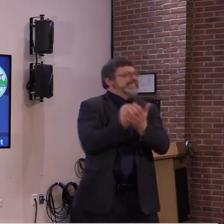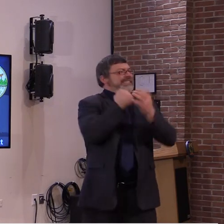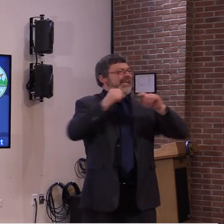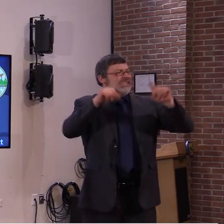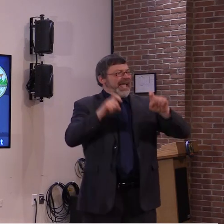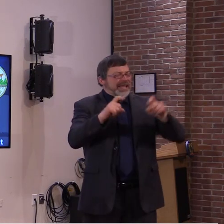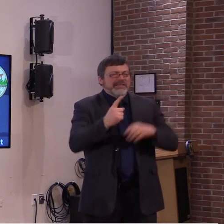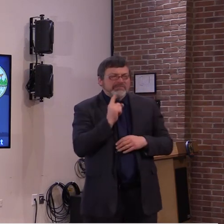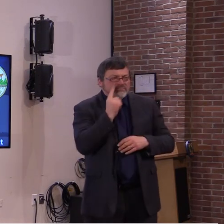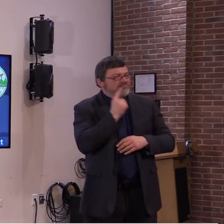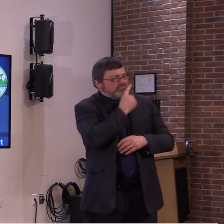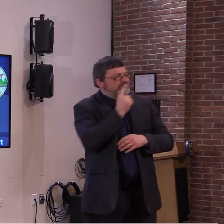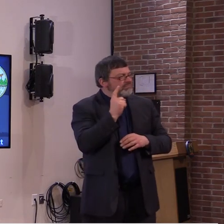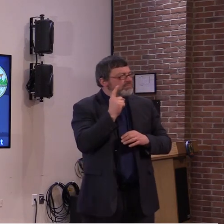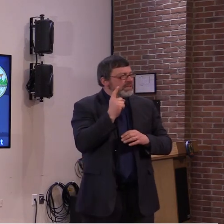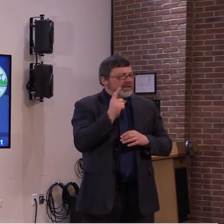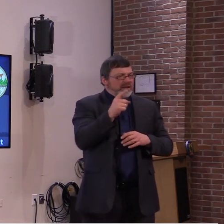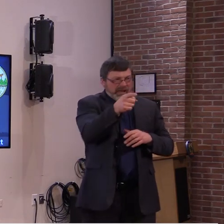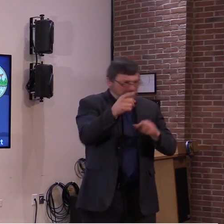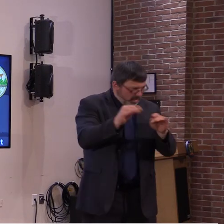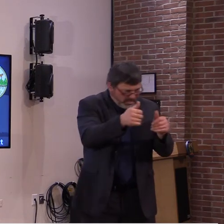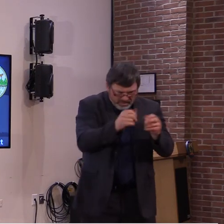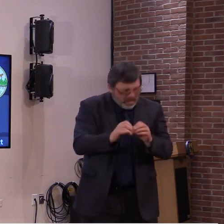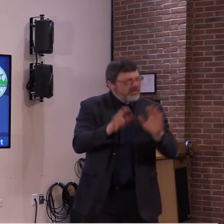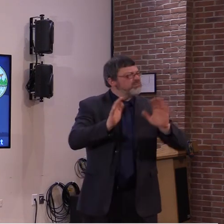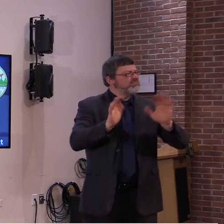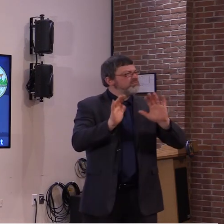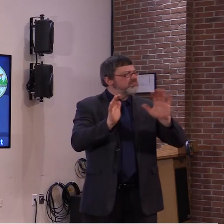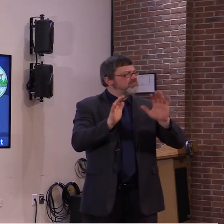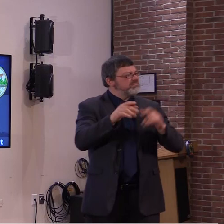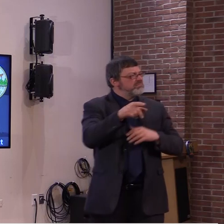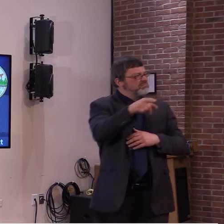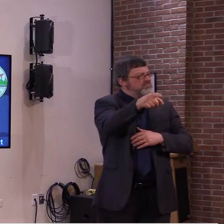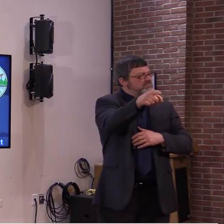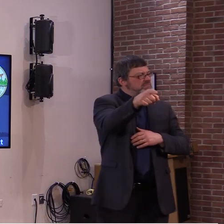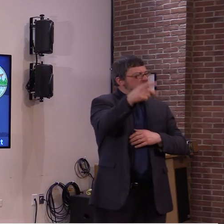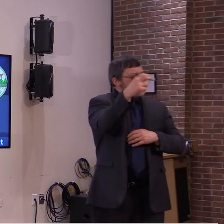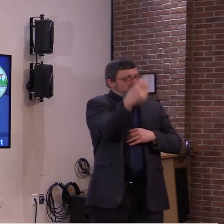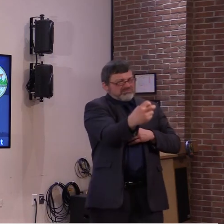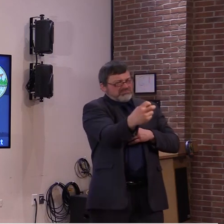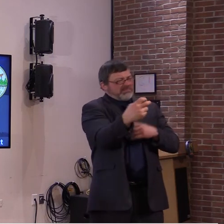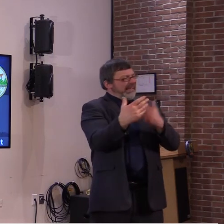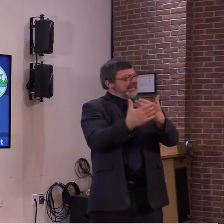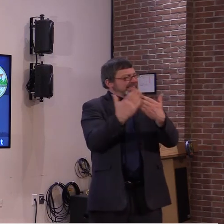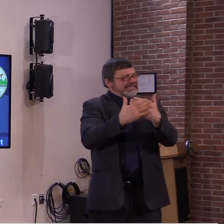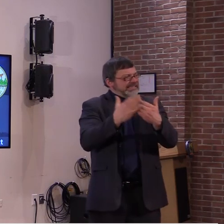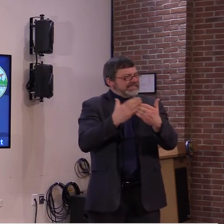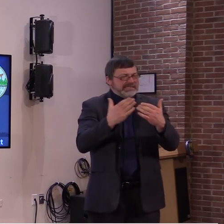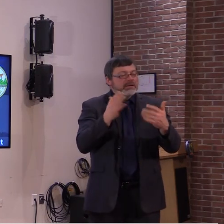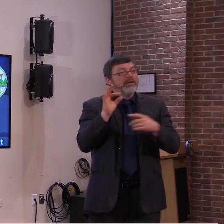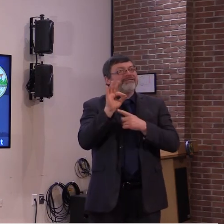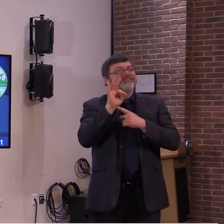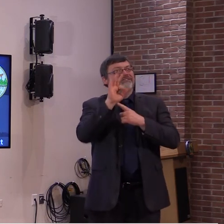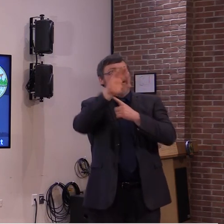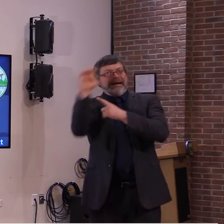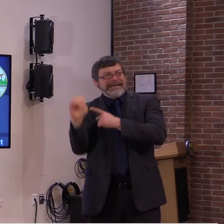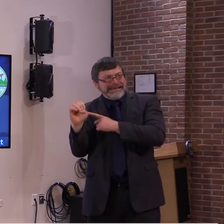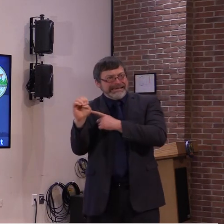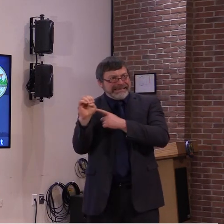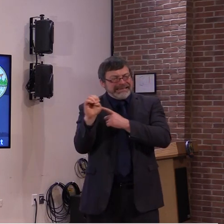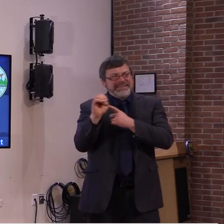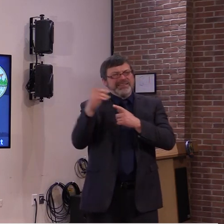So it's really very quick, it's easy, and it's free. You can register for a test by